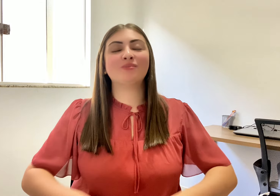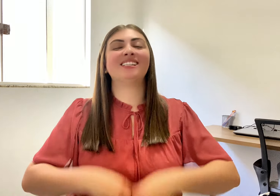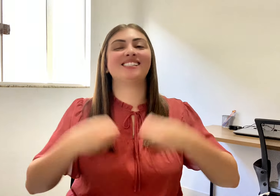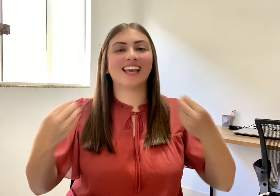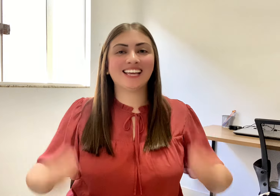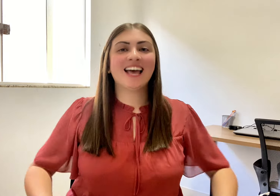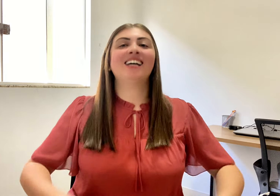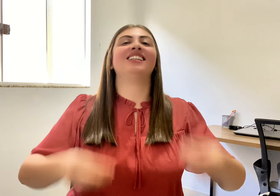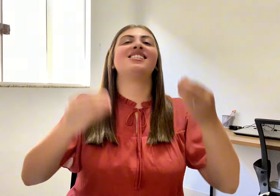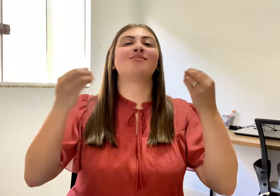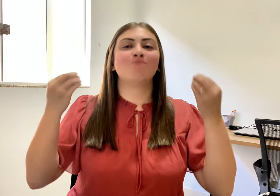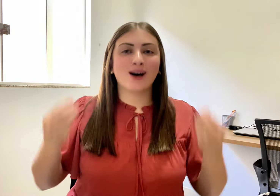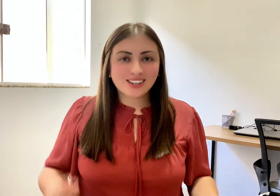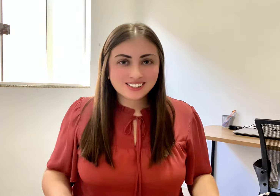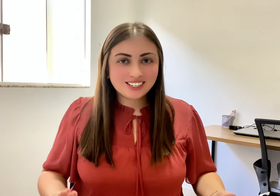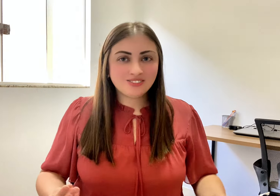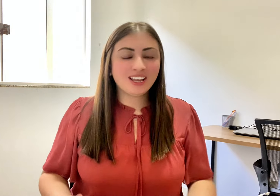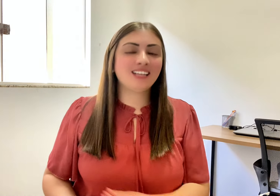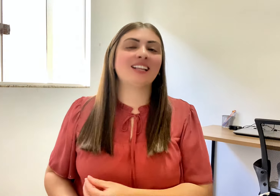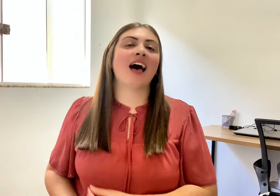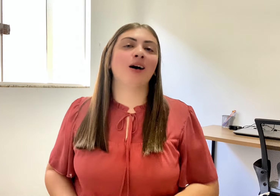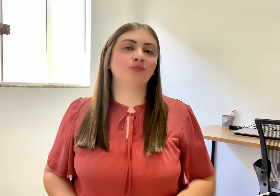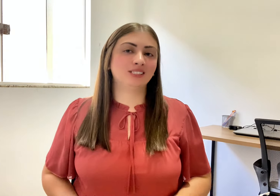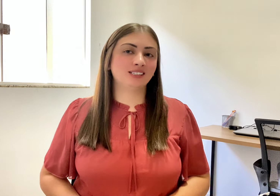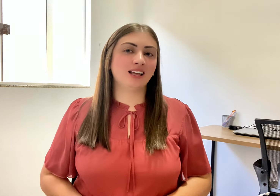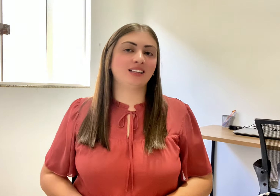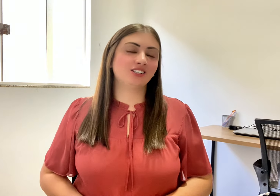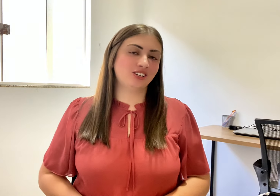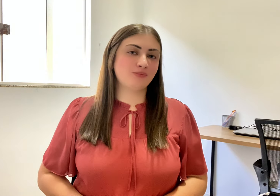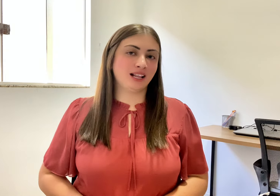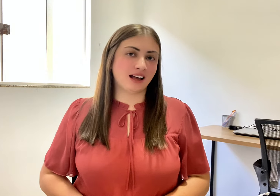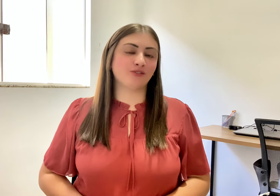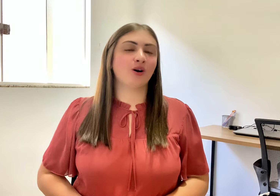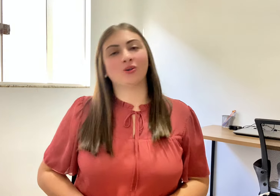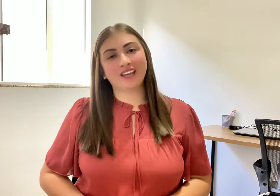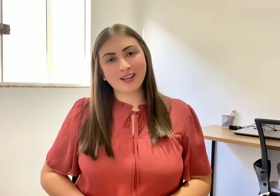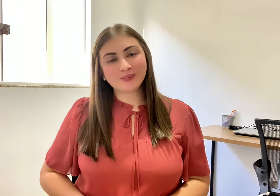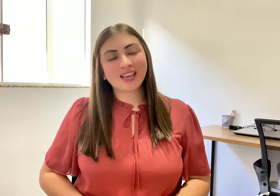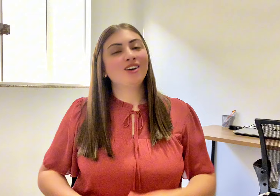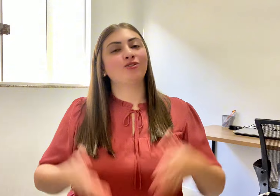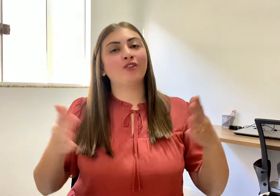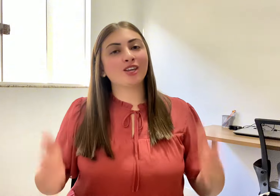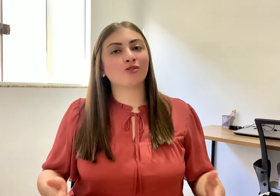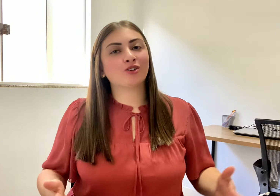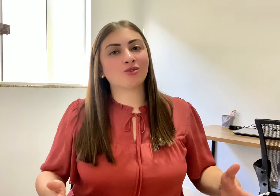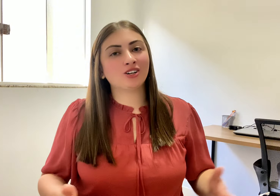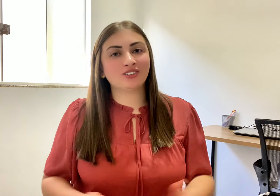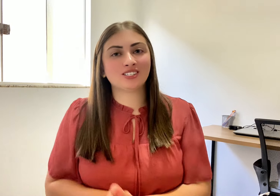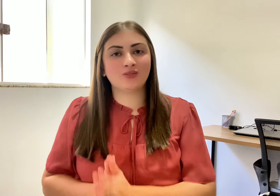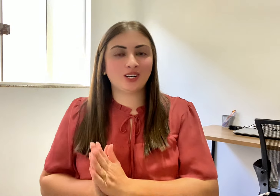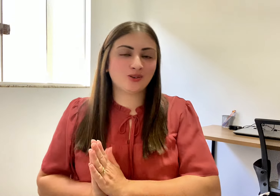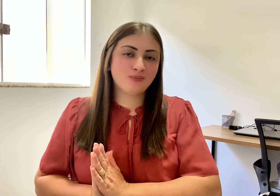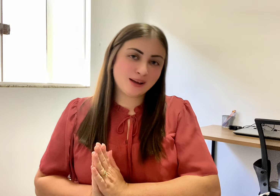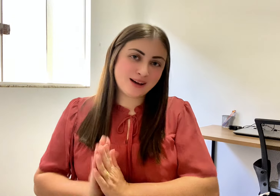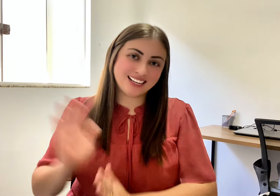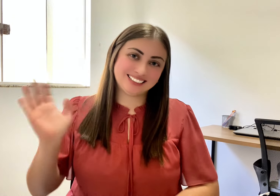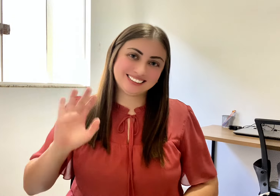maintain this positive and abundant energy in my life. Okay, Thank you for watching this video. Bye bye.